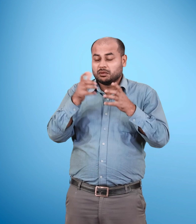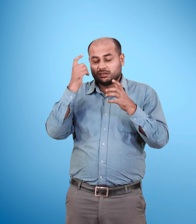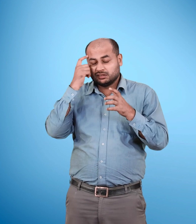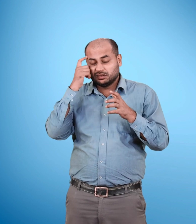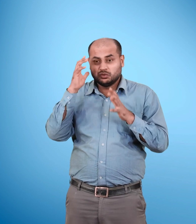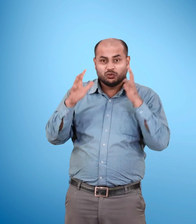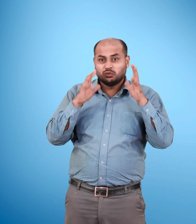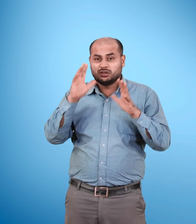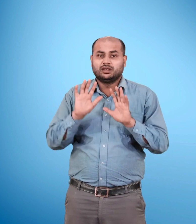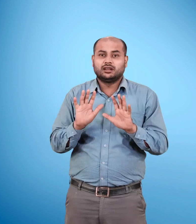is worrisome.